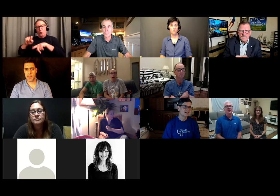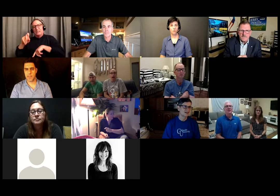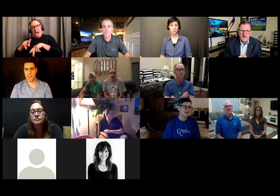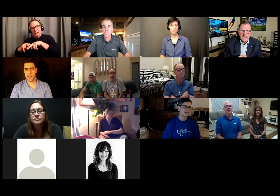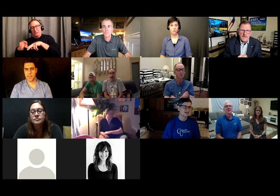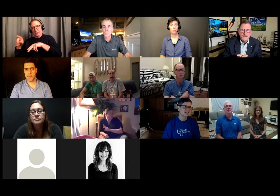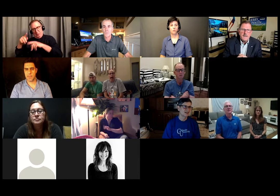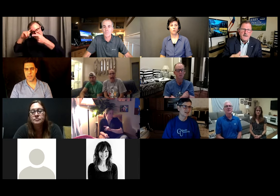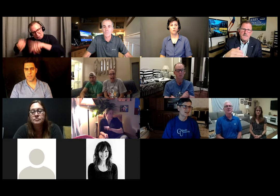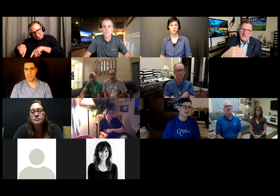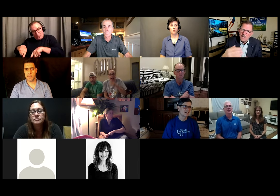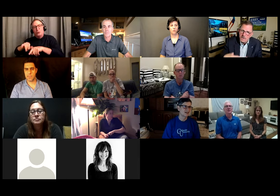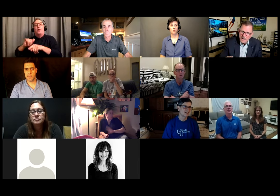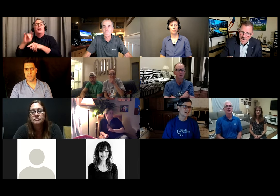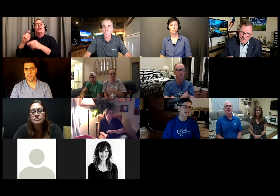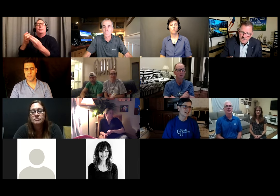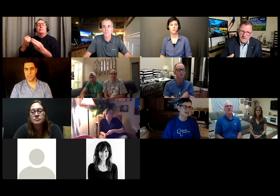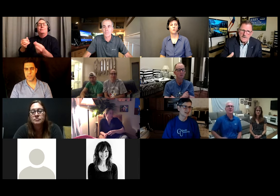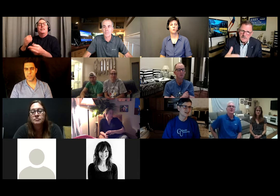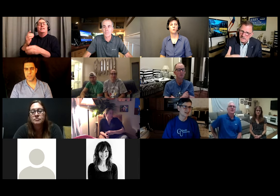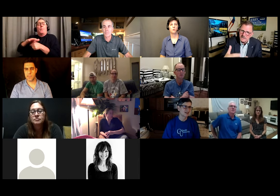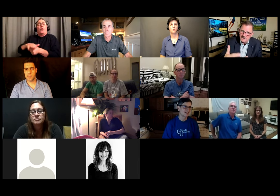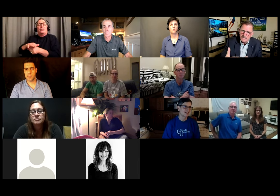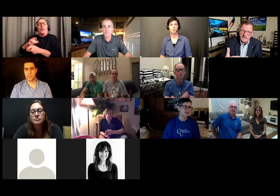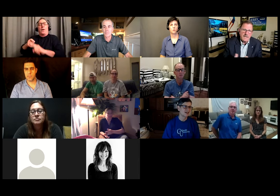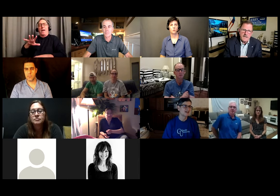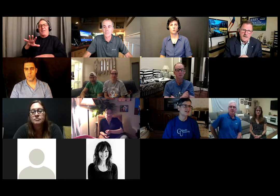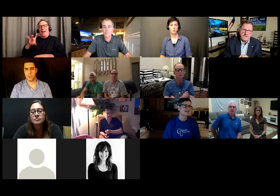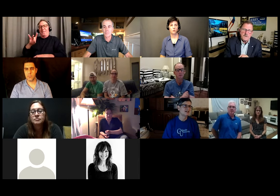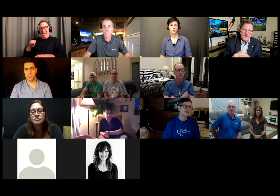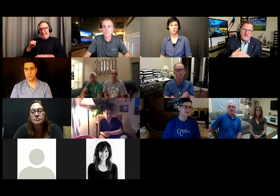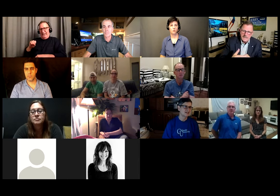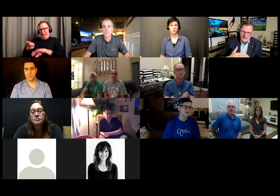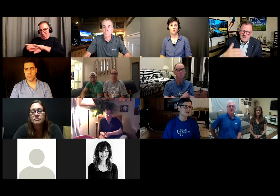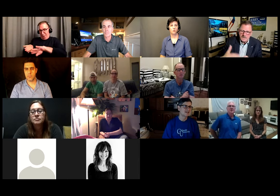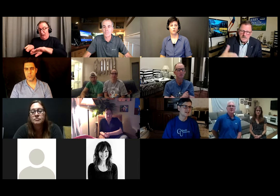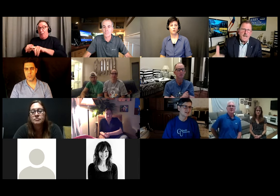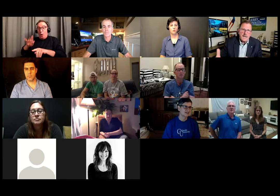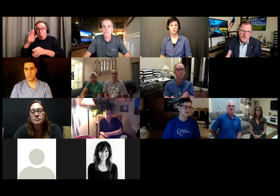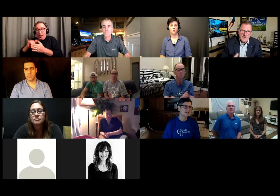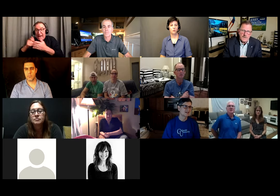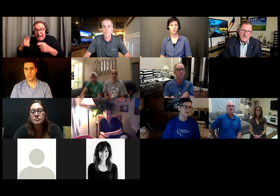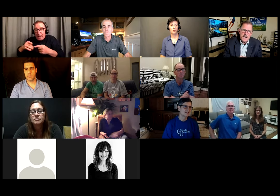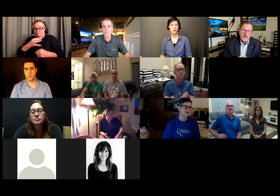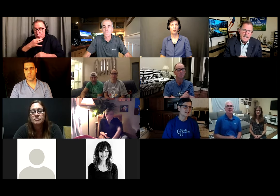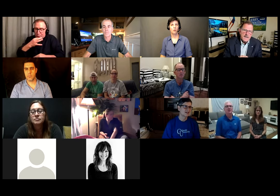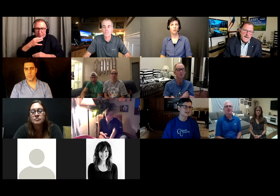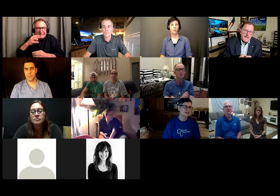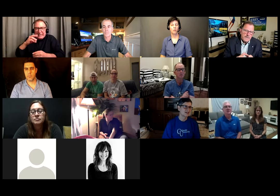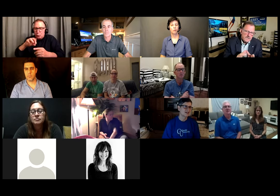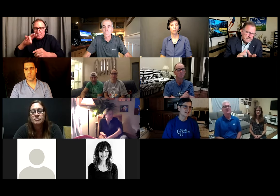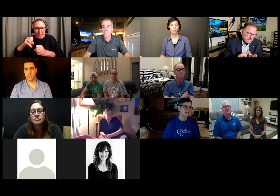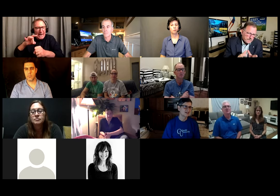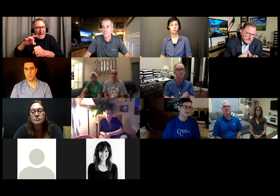relief to 580. That won't happen for another 6 to 7, 8 years, but that's the planning that we're doing today.